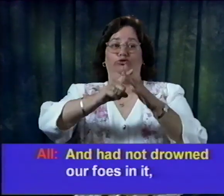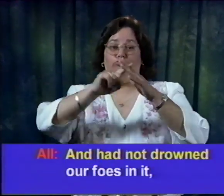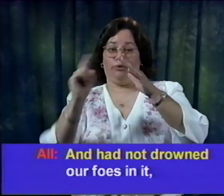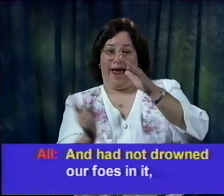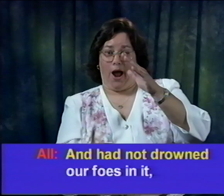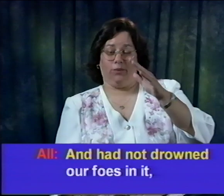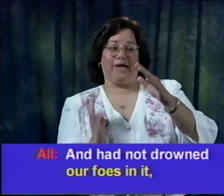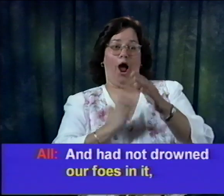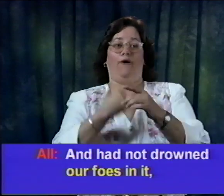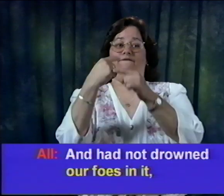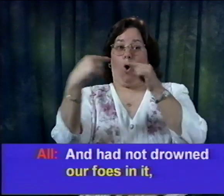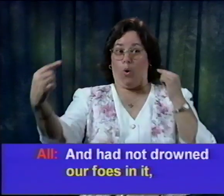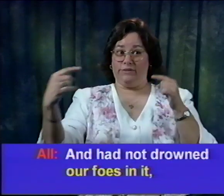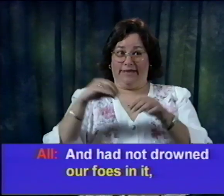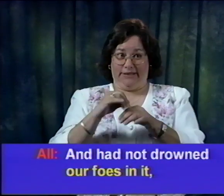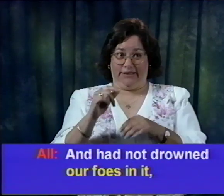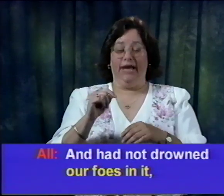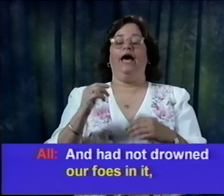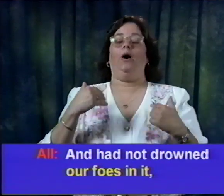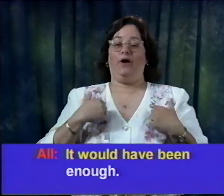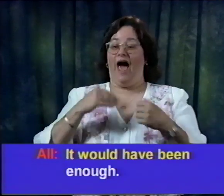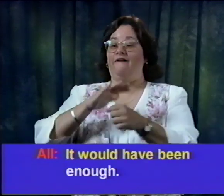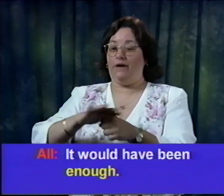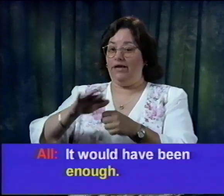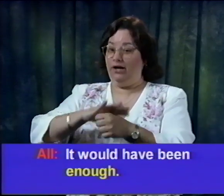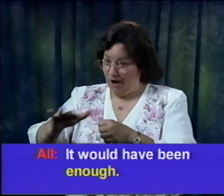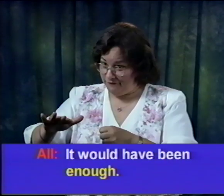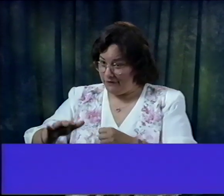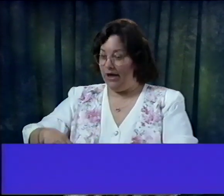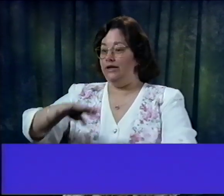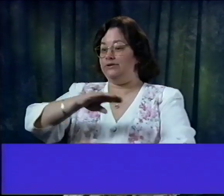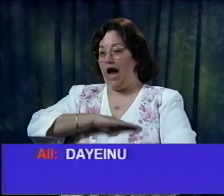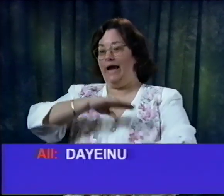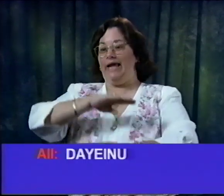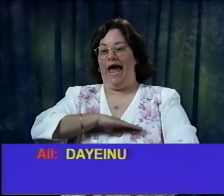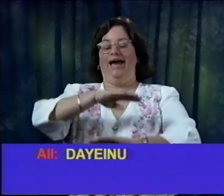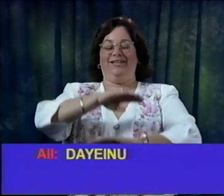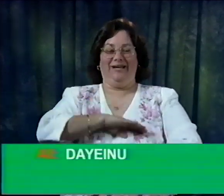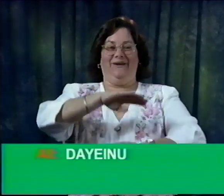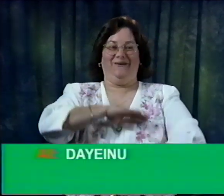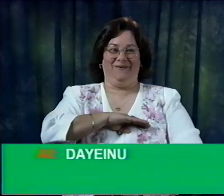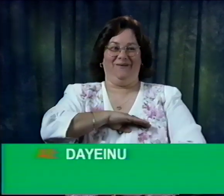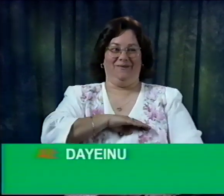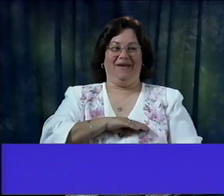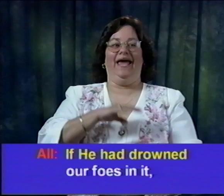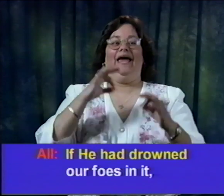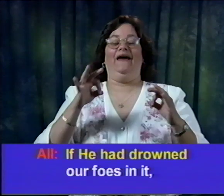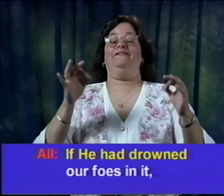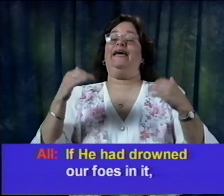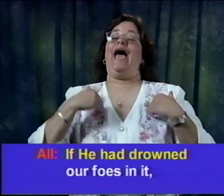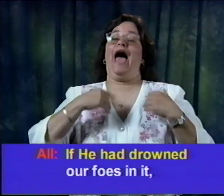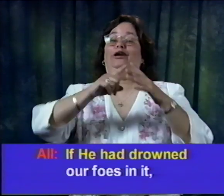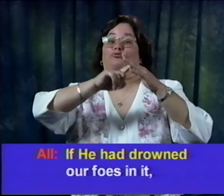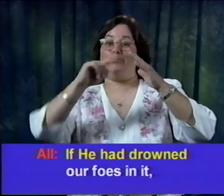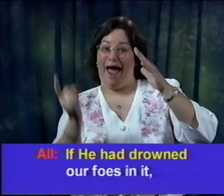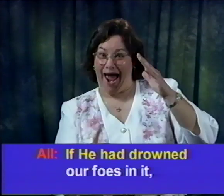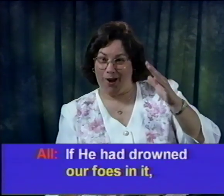had not drowned our foes in it, it would have been enough. Dayenu. If he had drowned